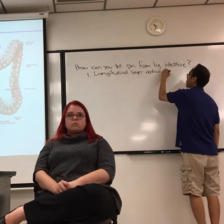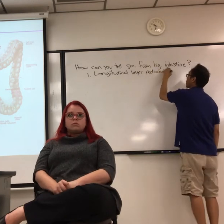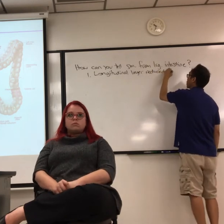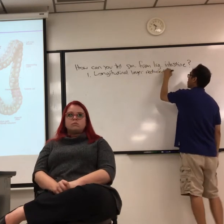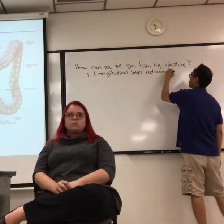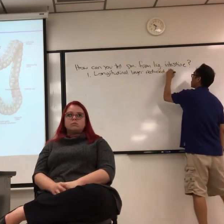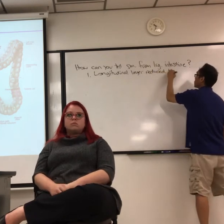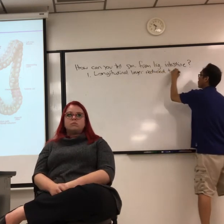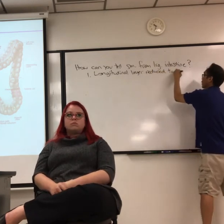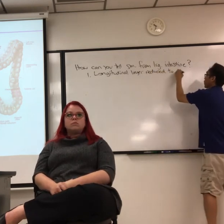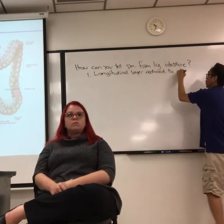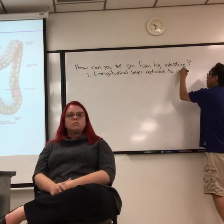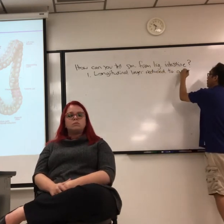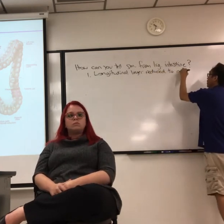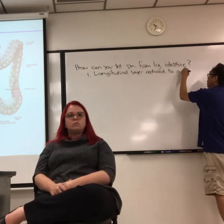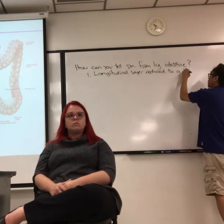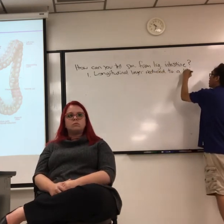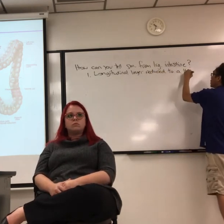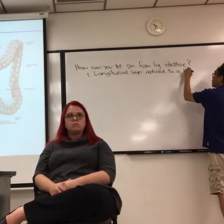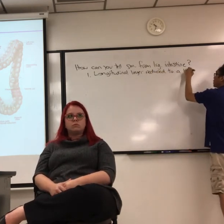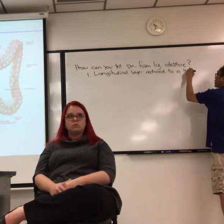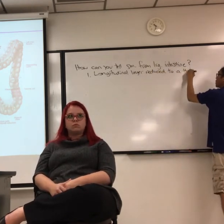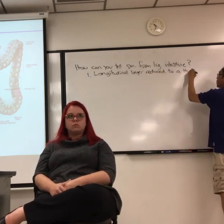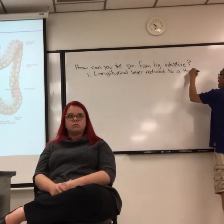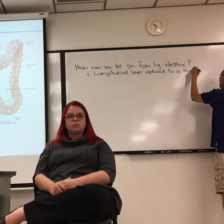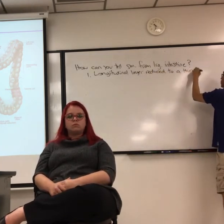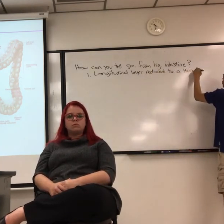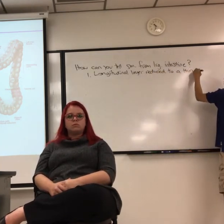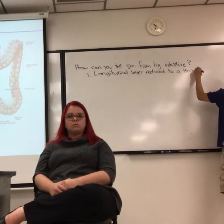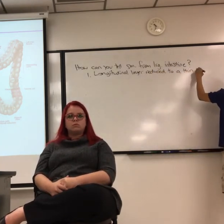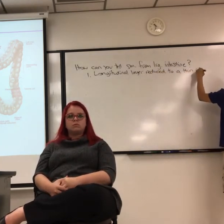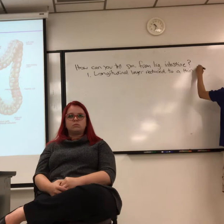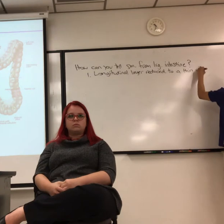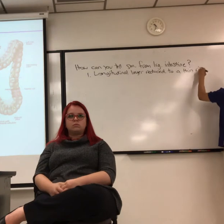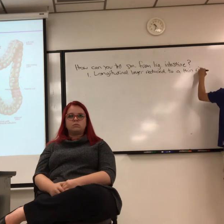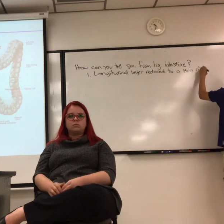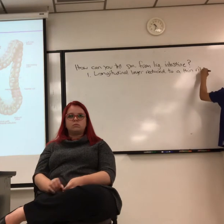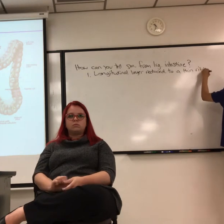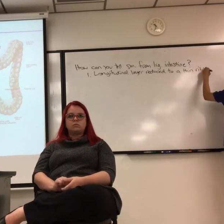reduced to a thin band or ribbon,